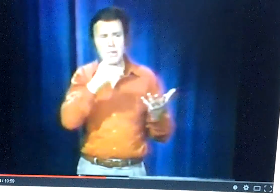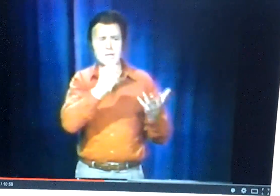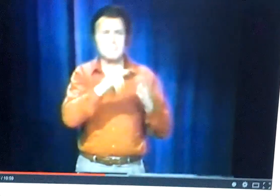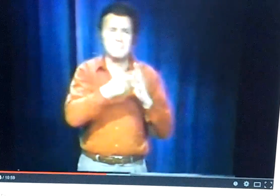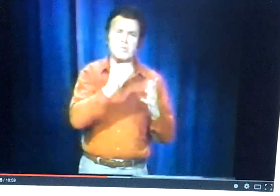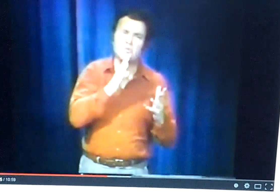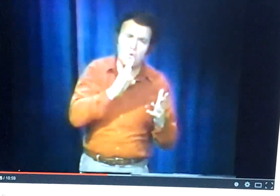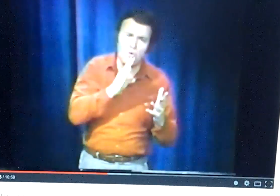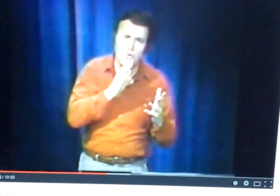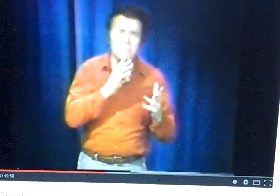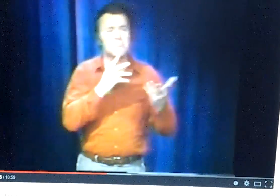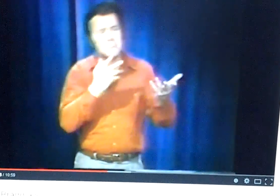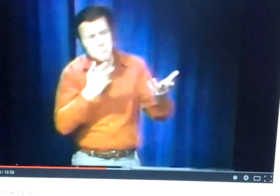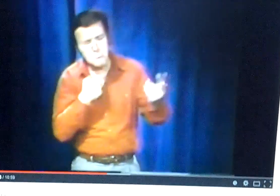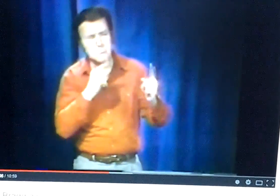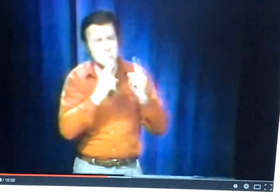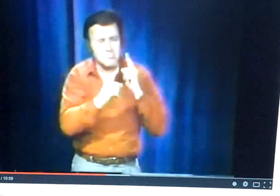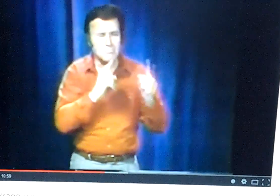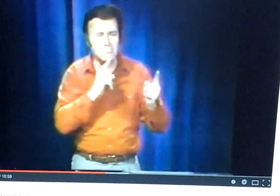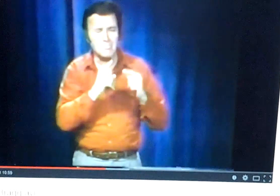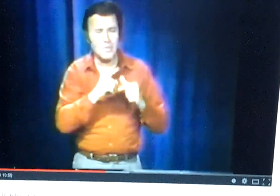He asked if I could read lips while I talk.